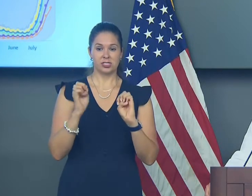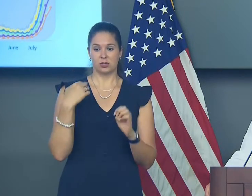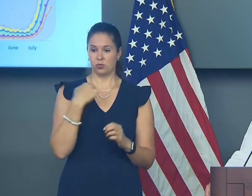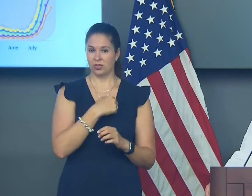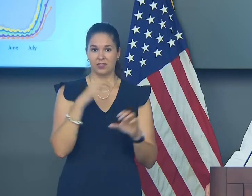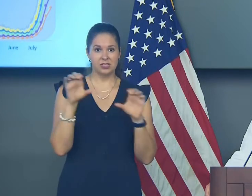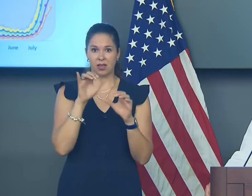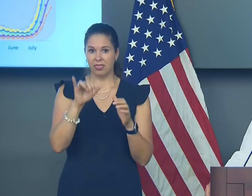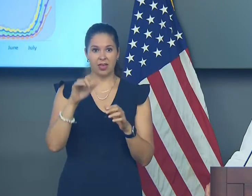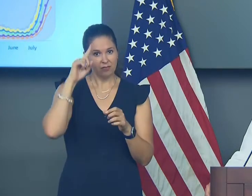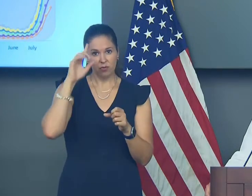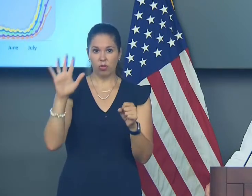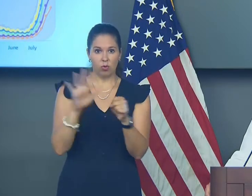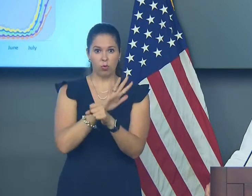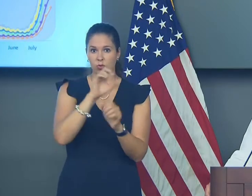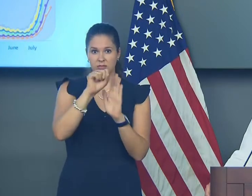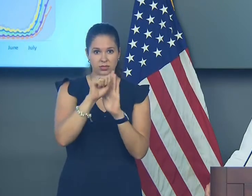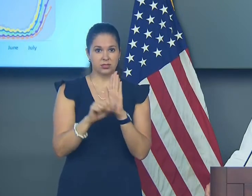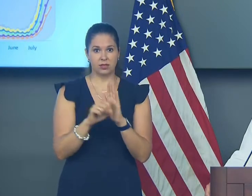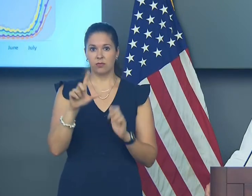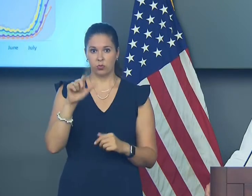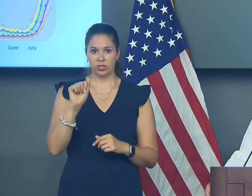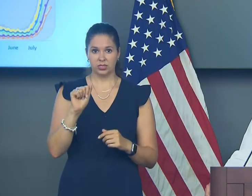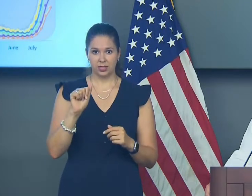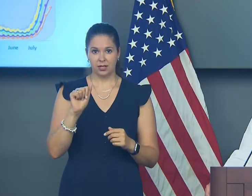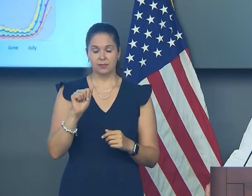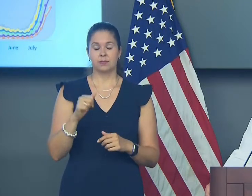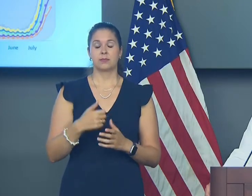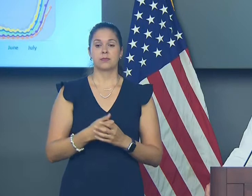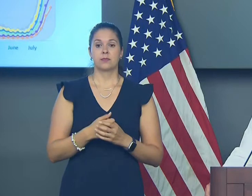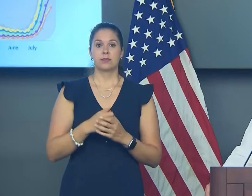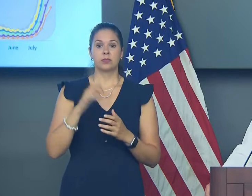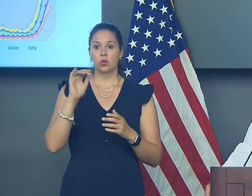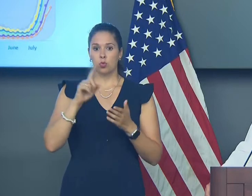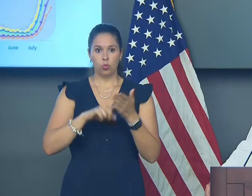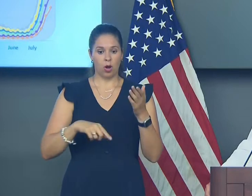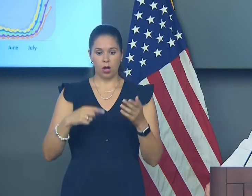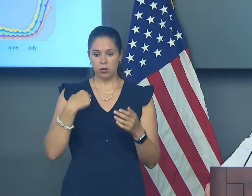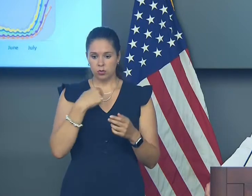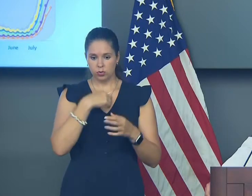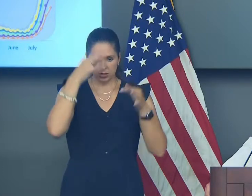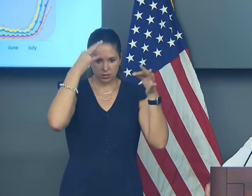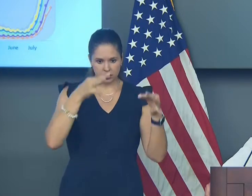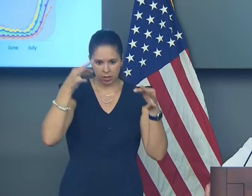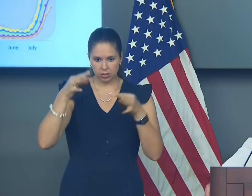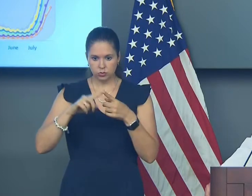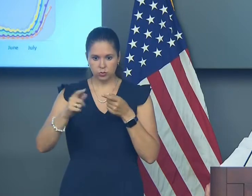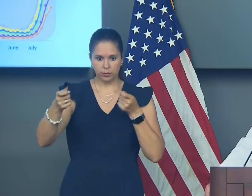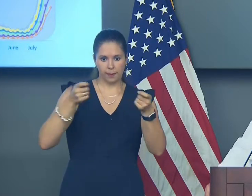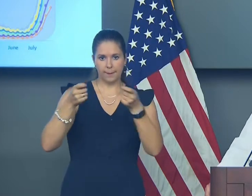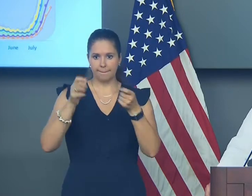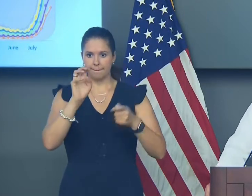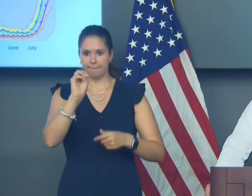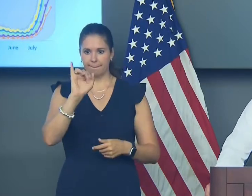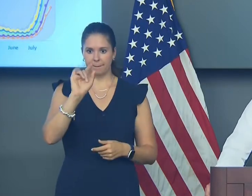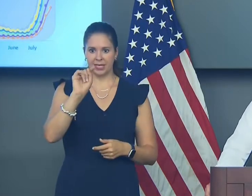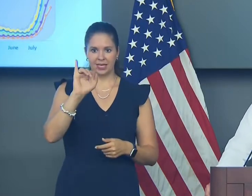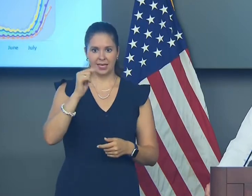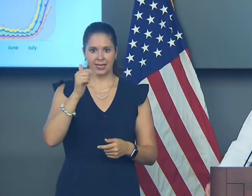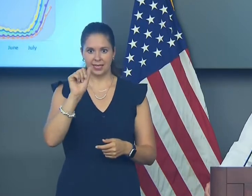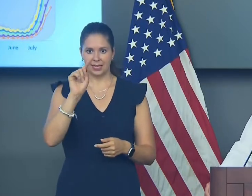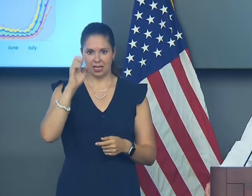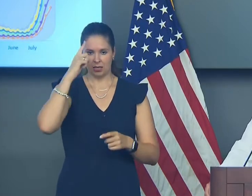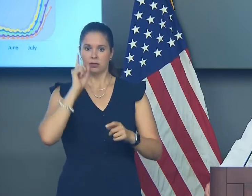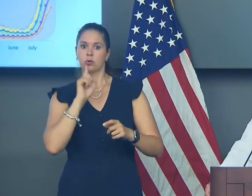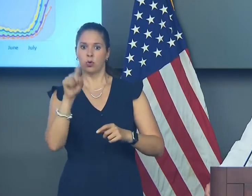that for the entire state of Louisiana. And the mitigation measures that I have ordered